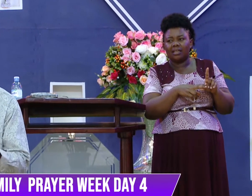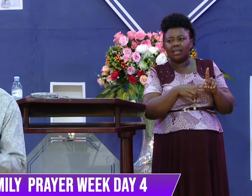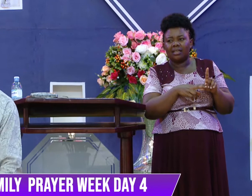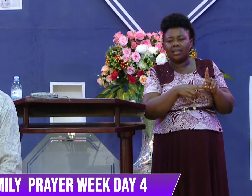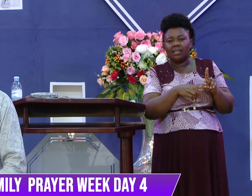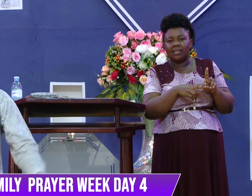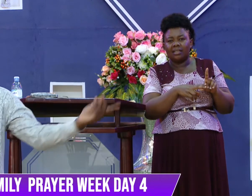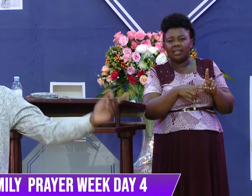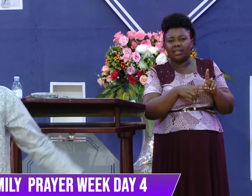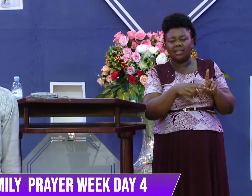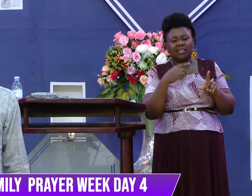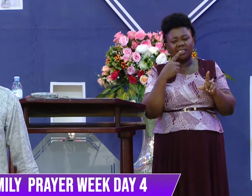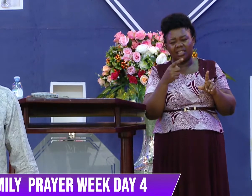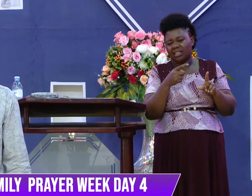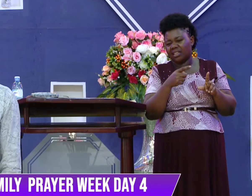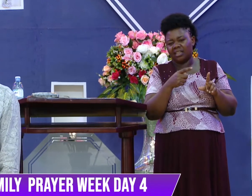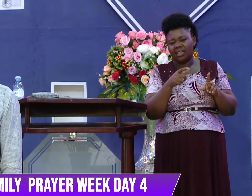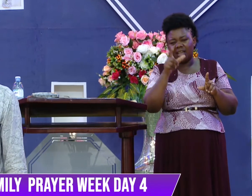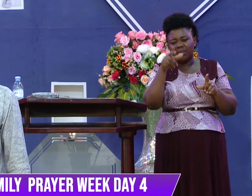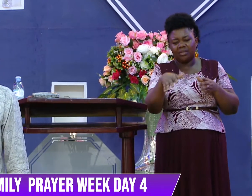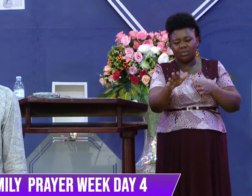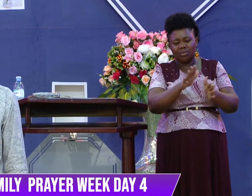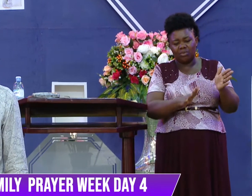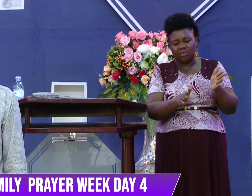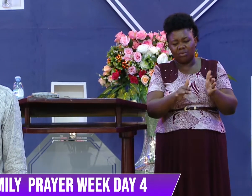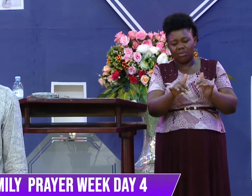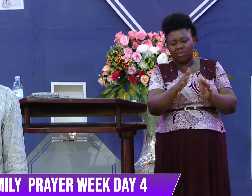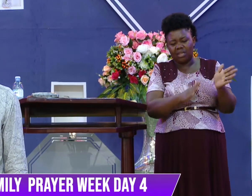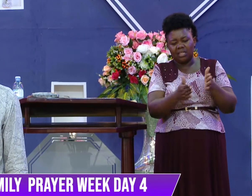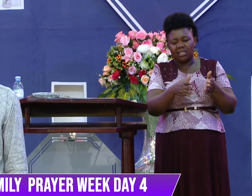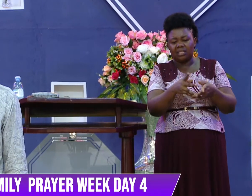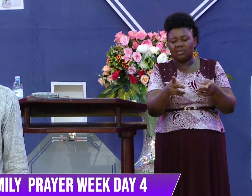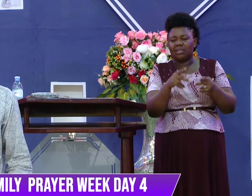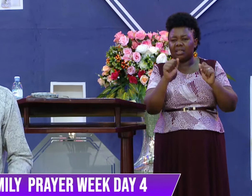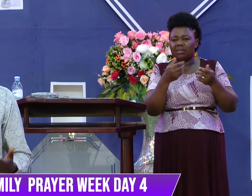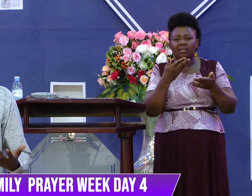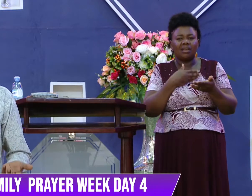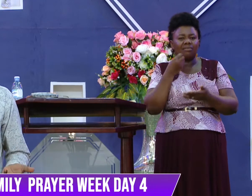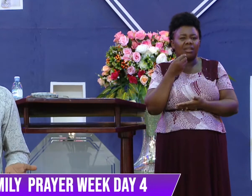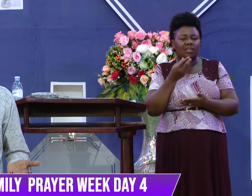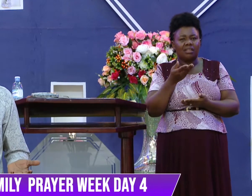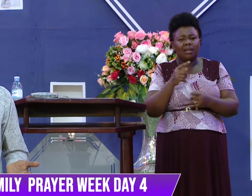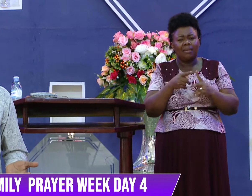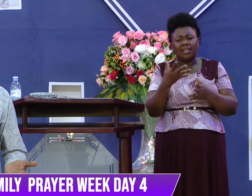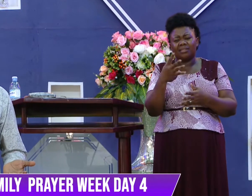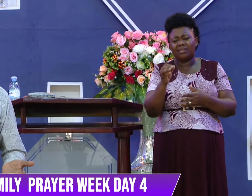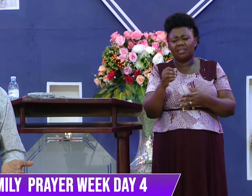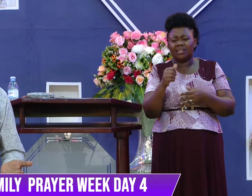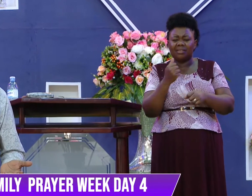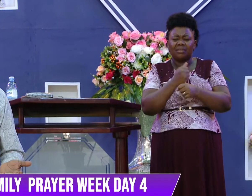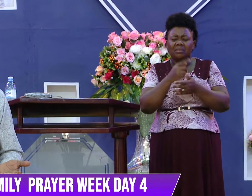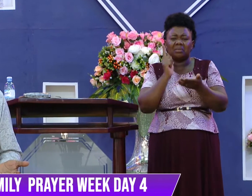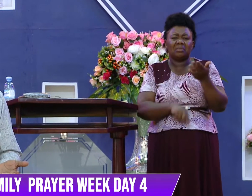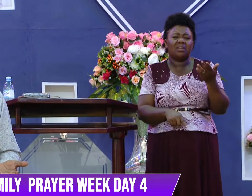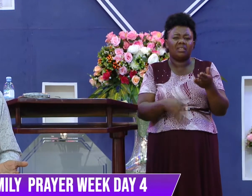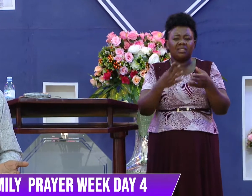I said, it's for the person who sweeps. No, he cannot have the money. No. But the 500